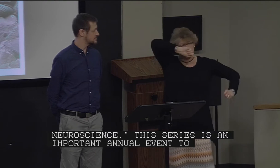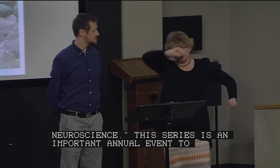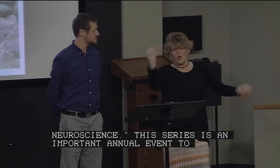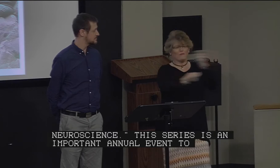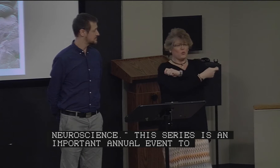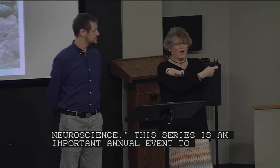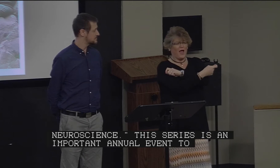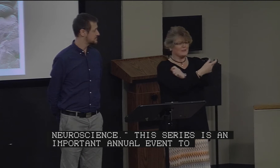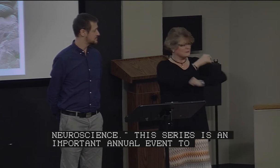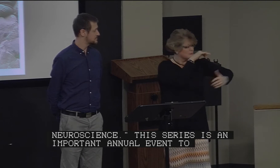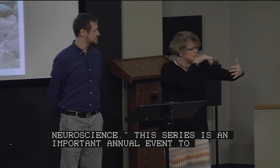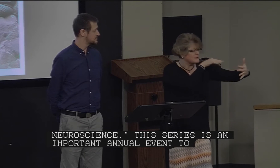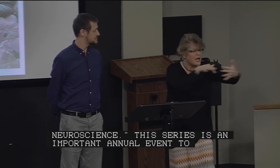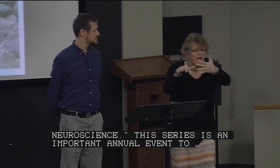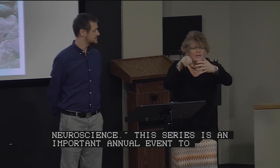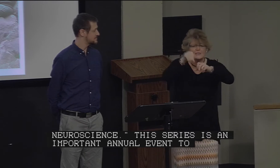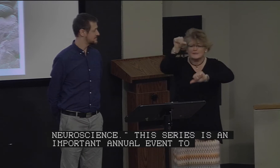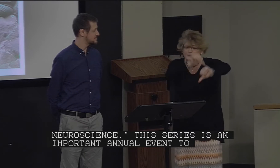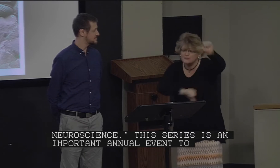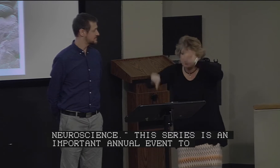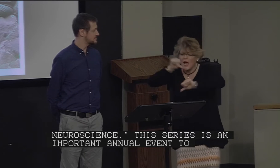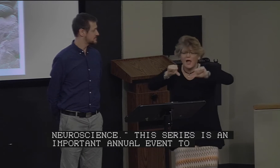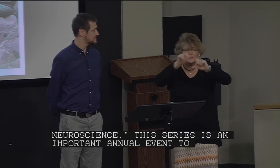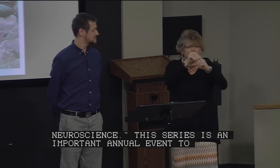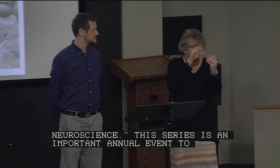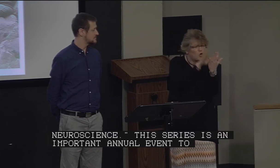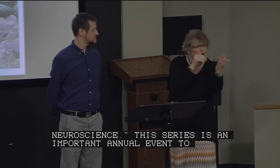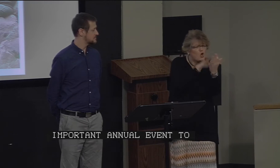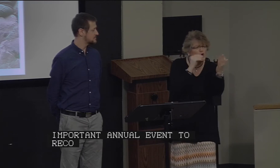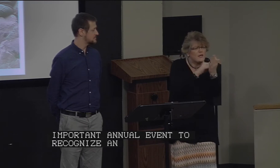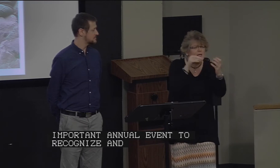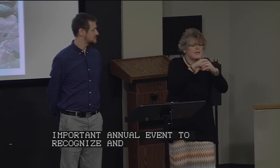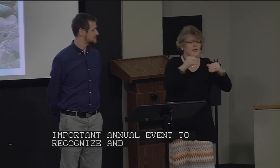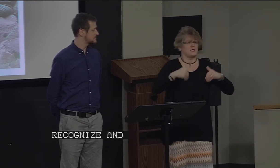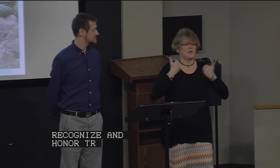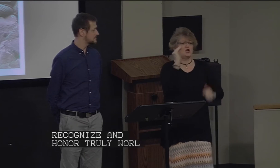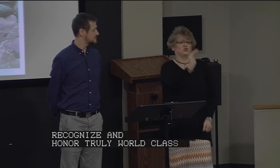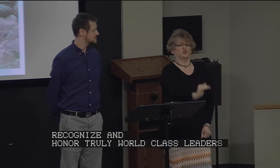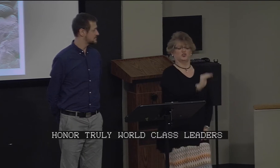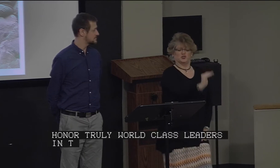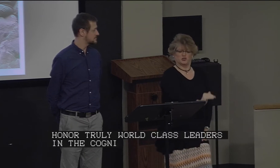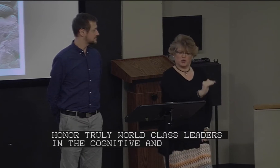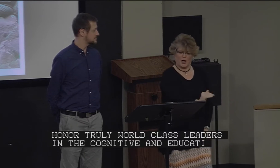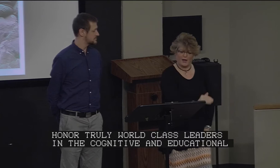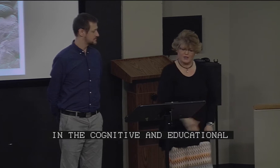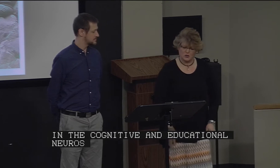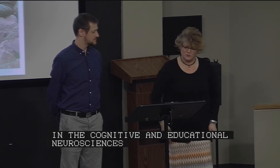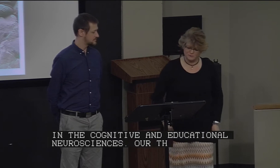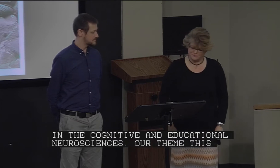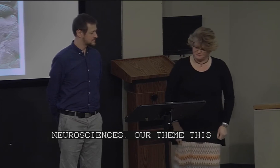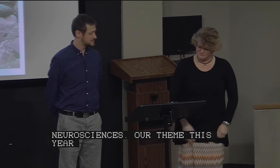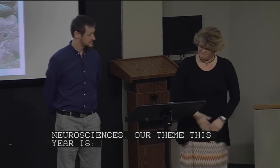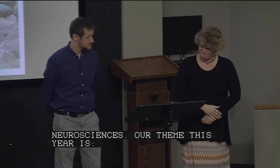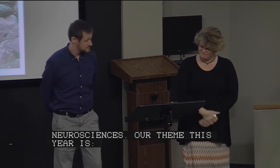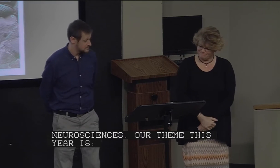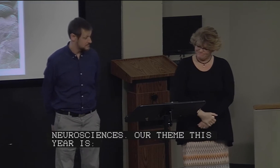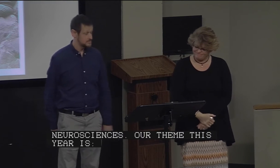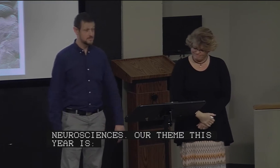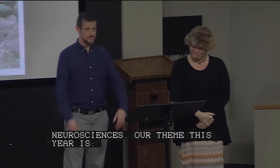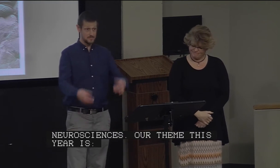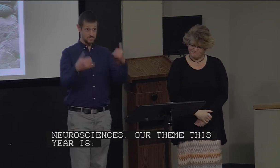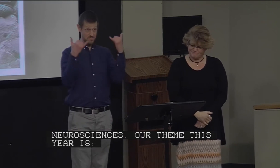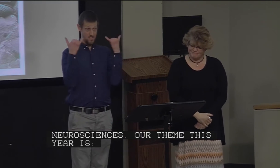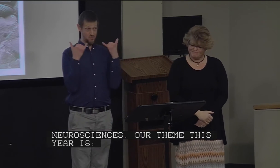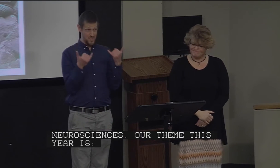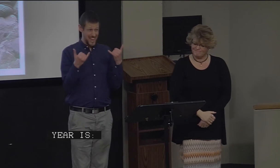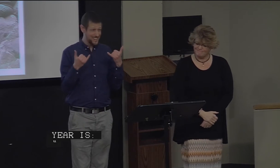world-class cognitive and educational neurosciences. Our theme this year is Educational Neuroscience Pioneers, Revolutionizing the Study and Science of Learning